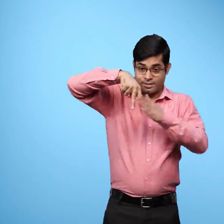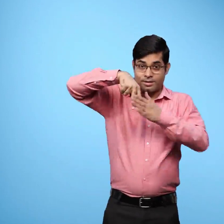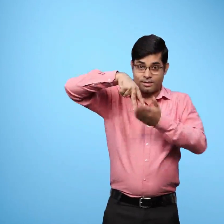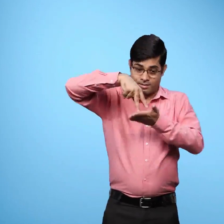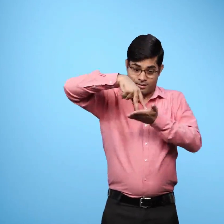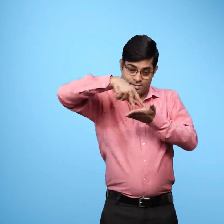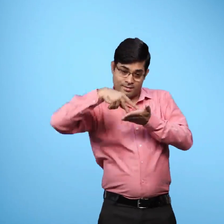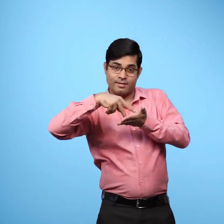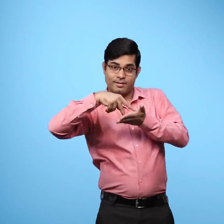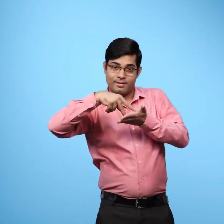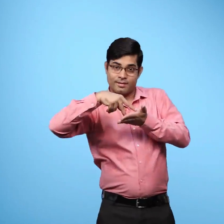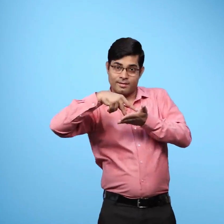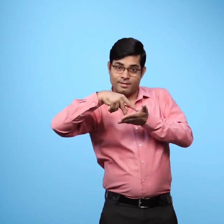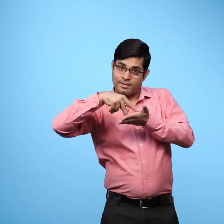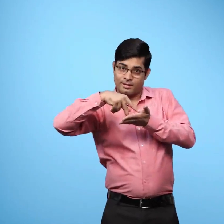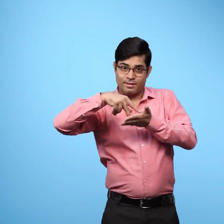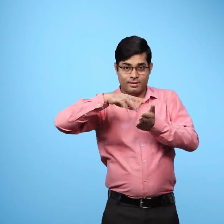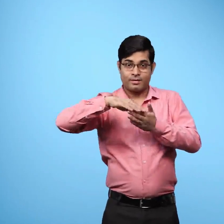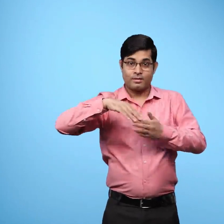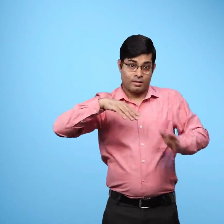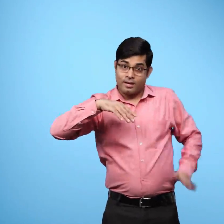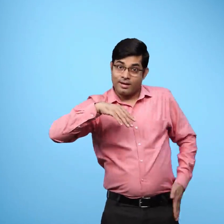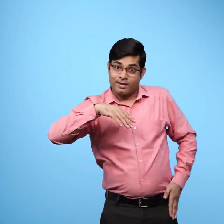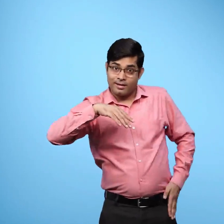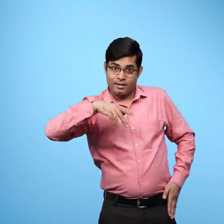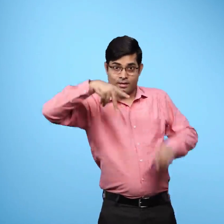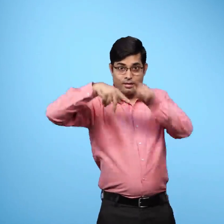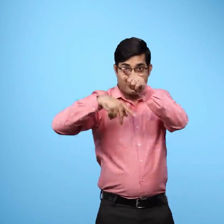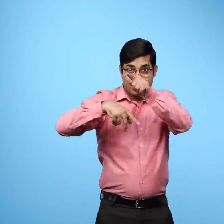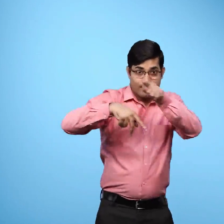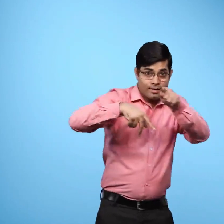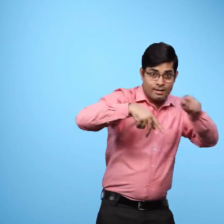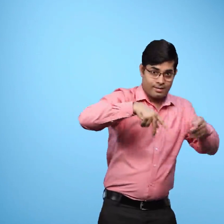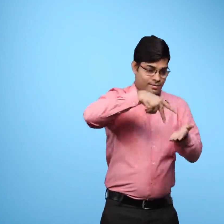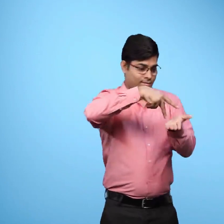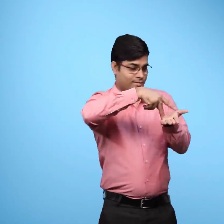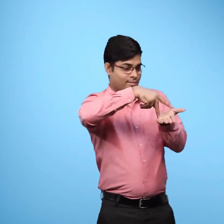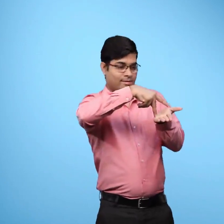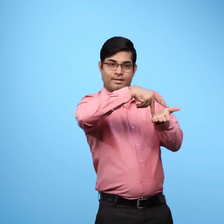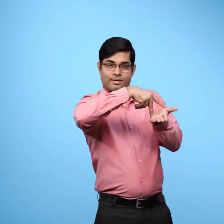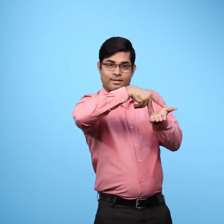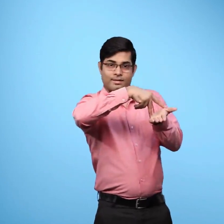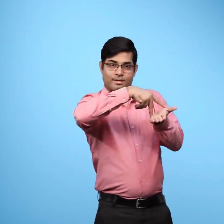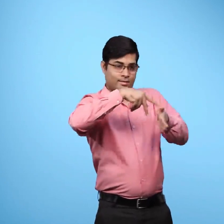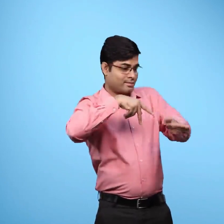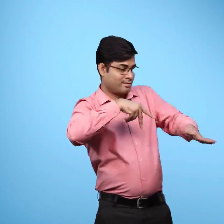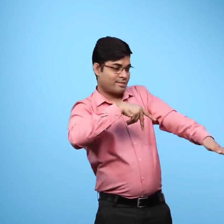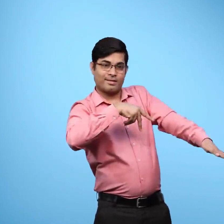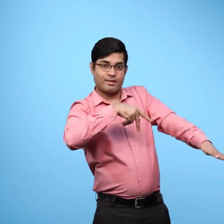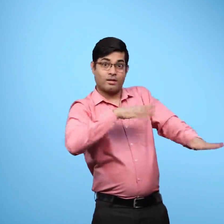Left leg is slightly bent at the knee, and right leg is slanting forward with